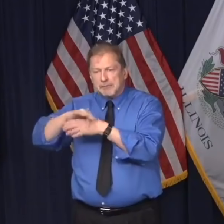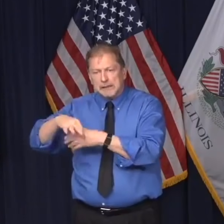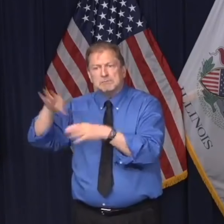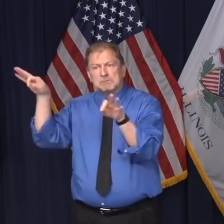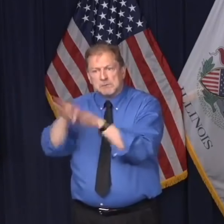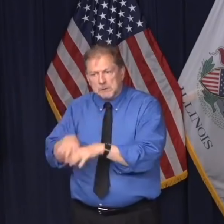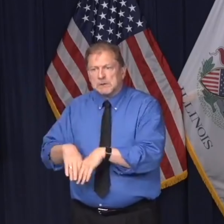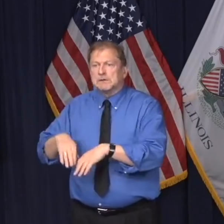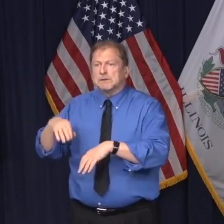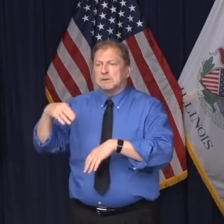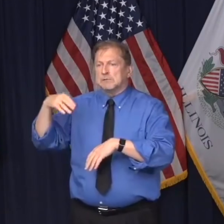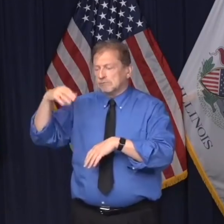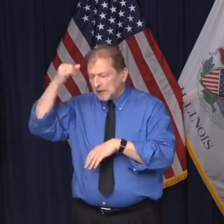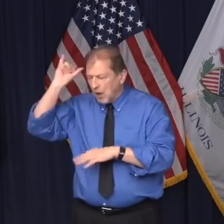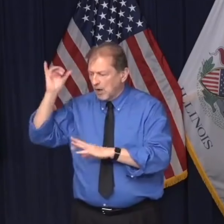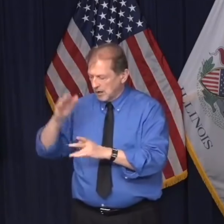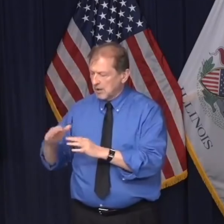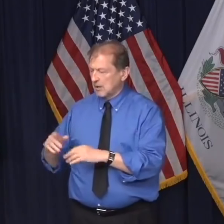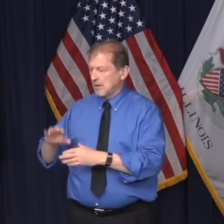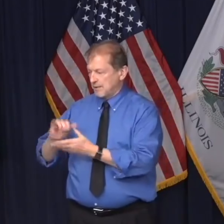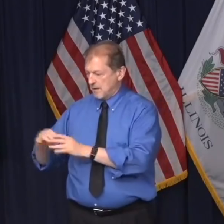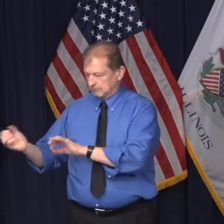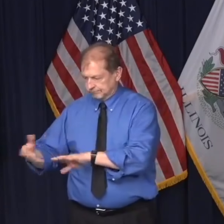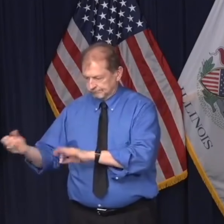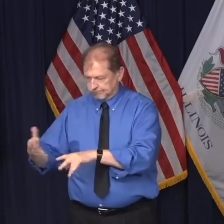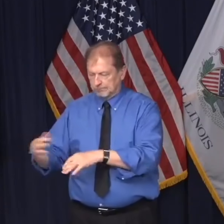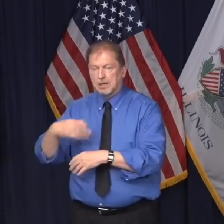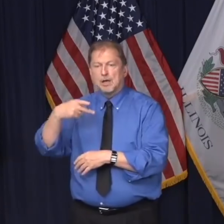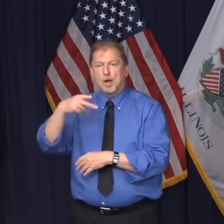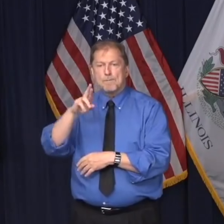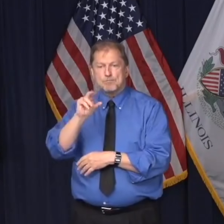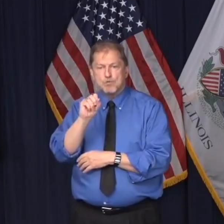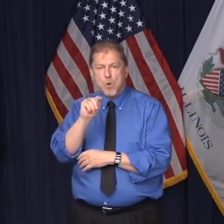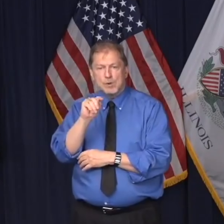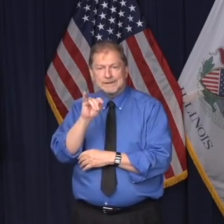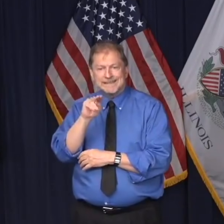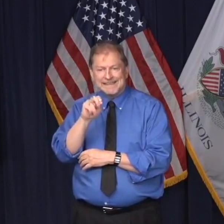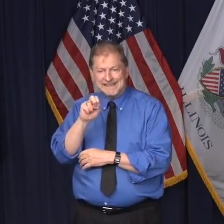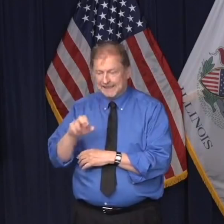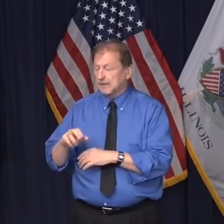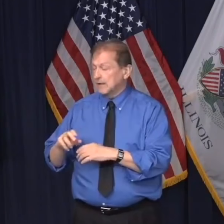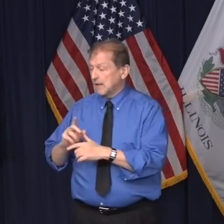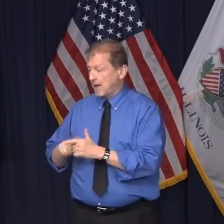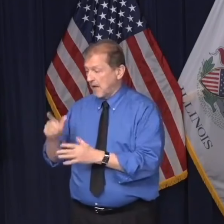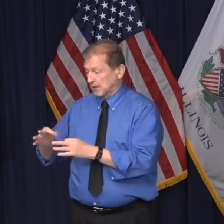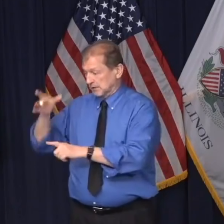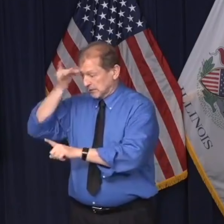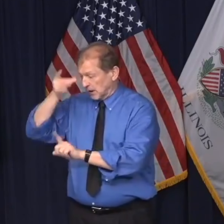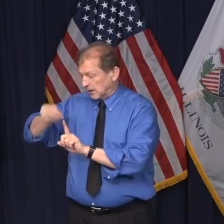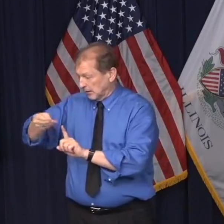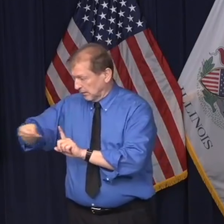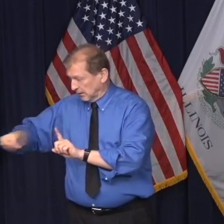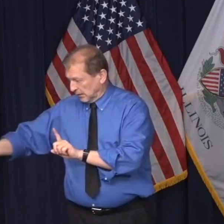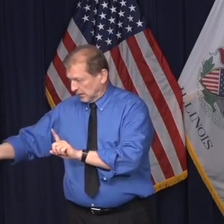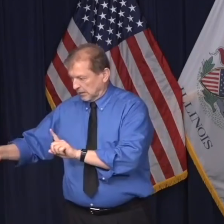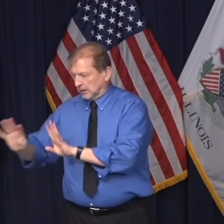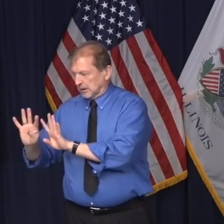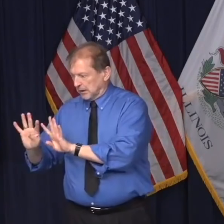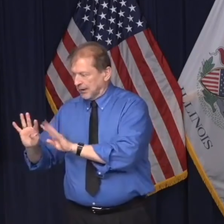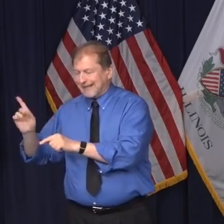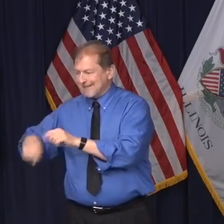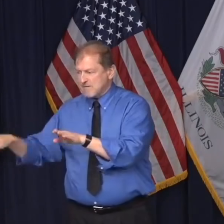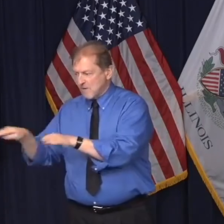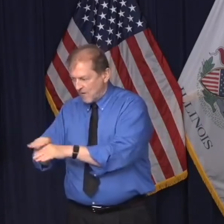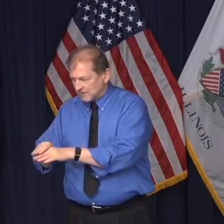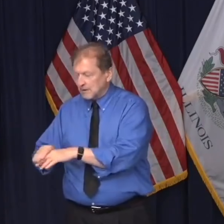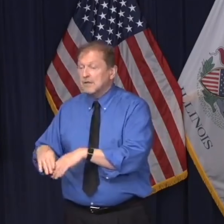and proteins, very important in the supply chain for food. So we want to make sure that they're open, but we also want to make sure that